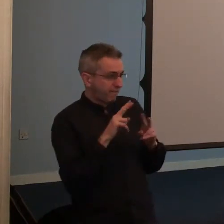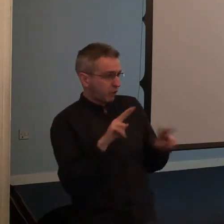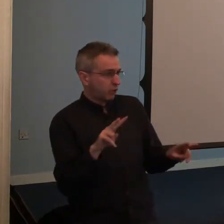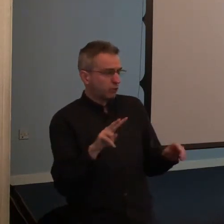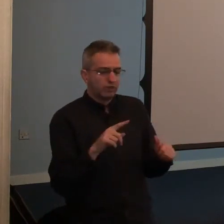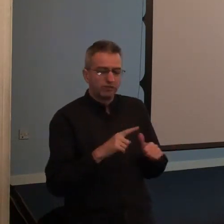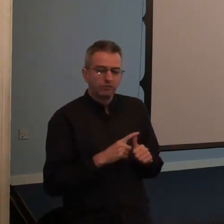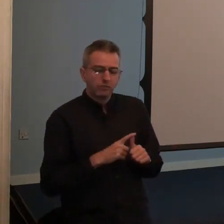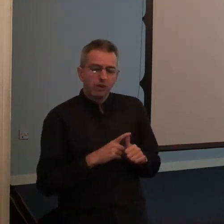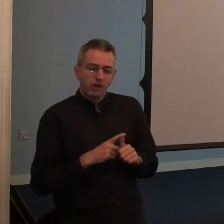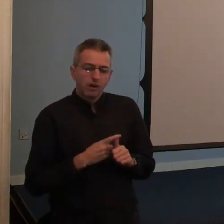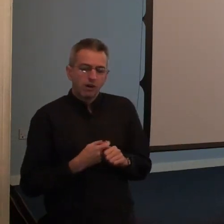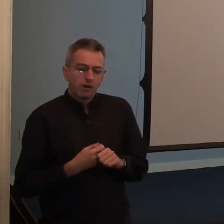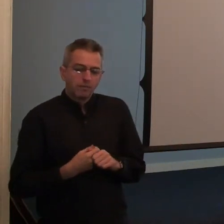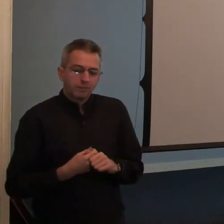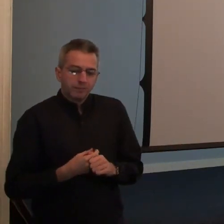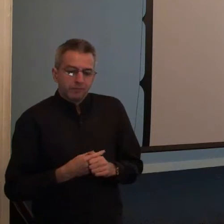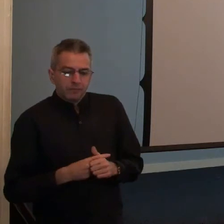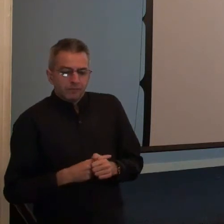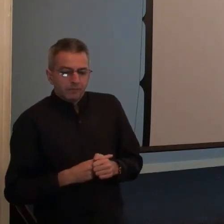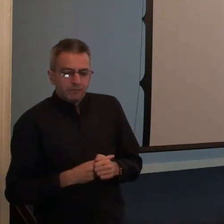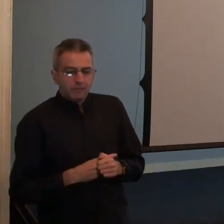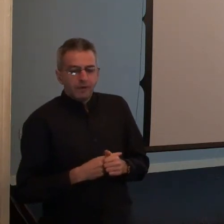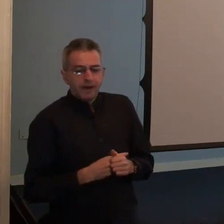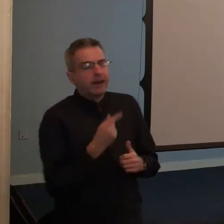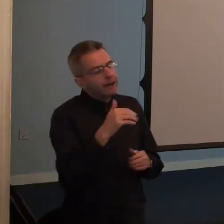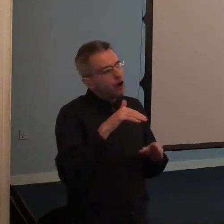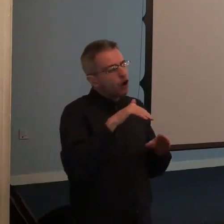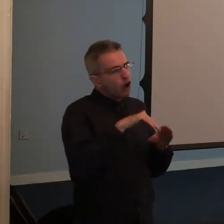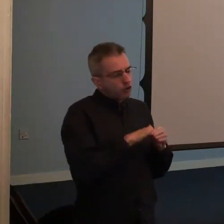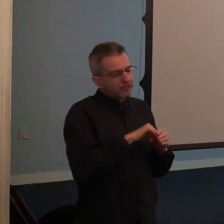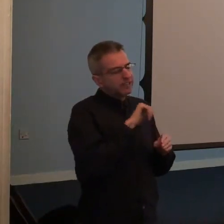And she was surprised at some of the eugenic views that were expressed.